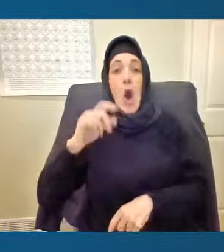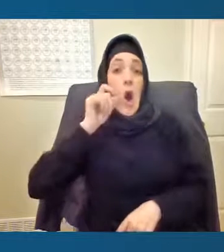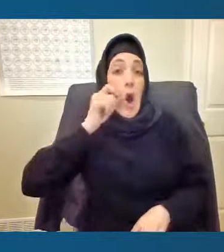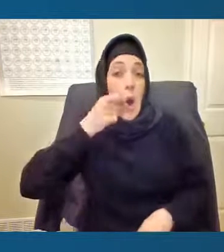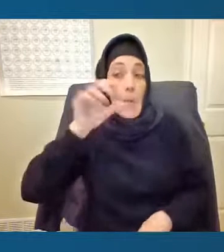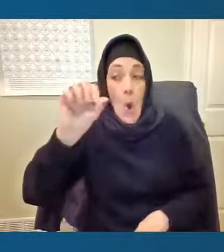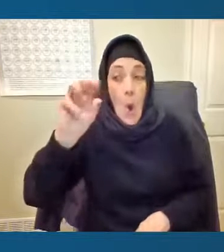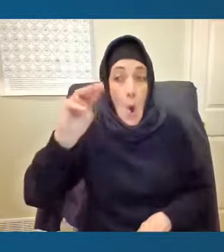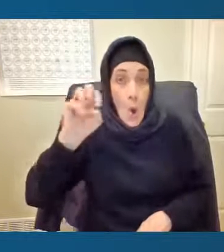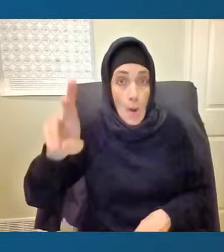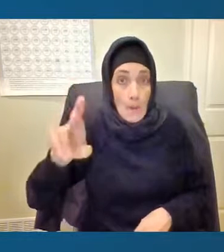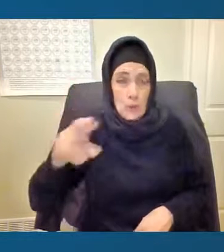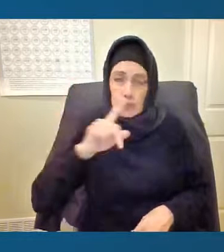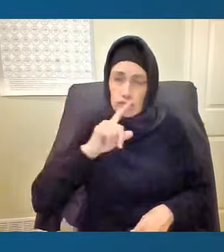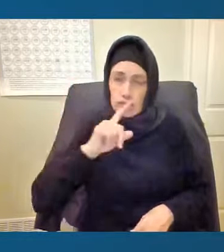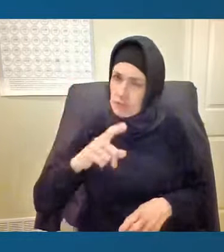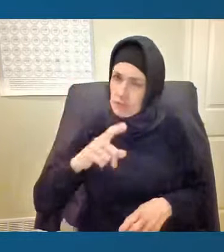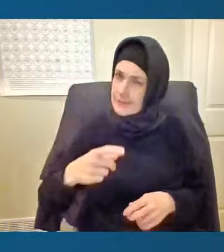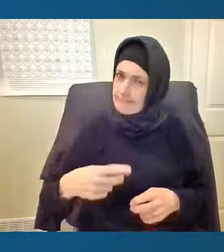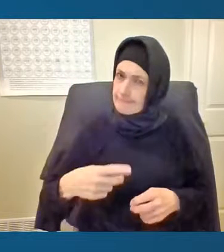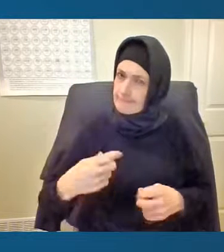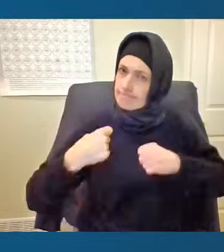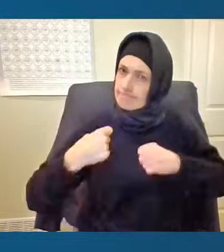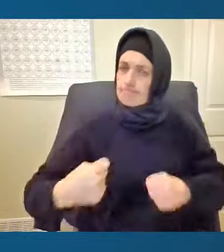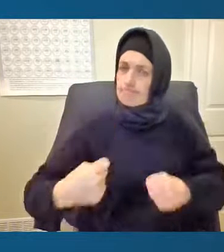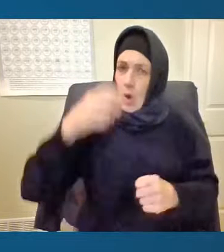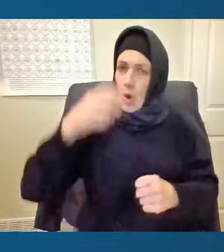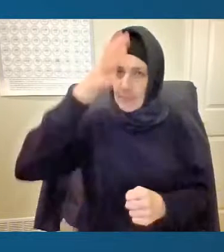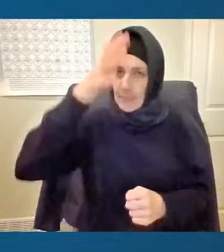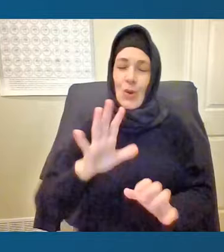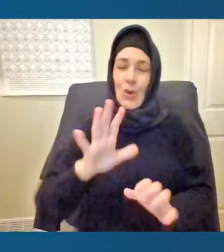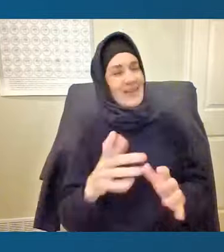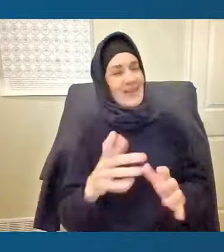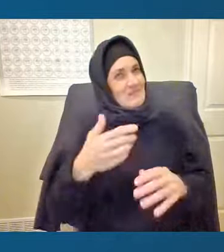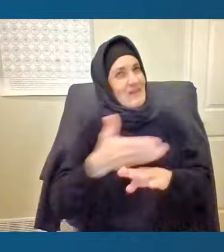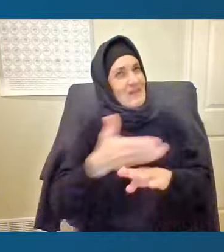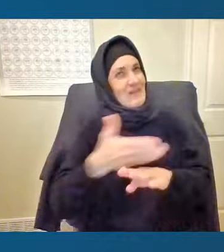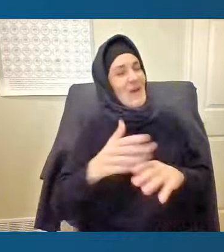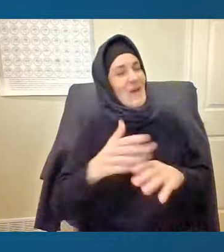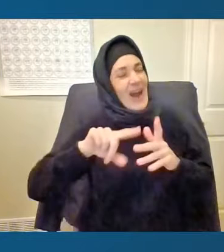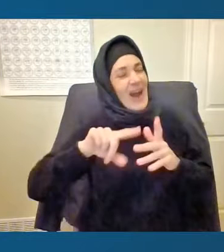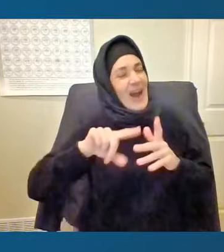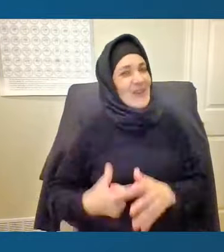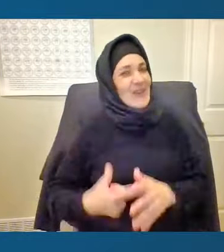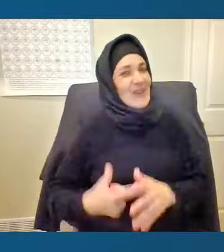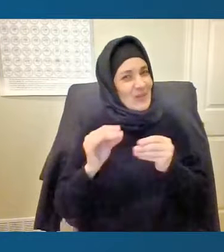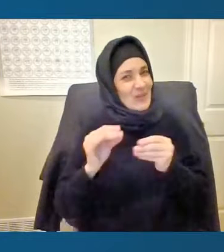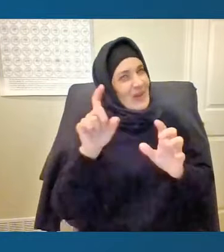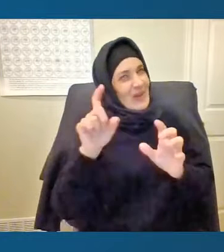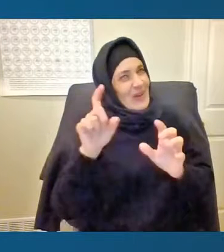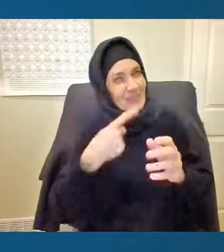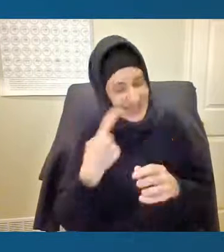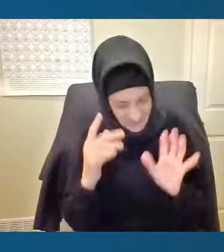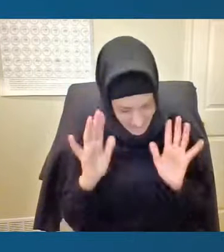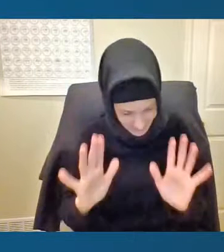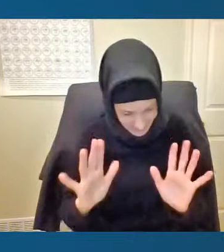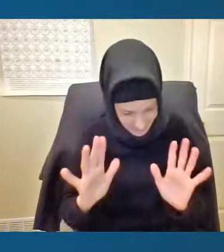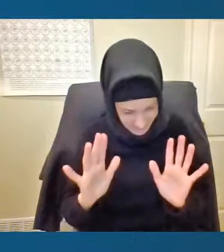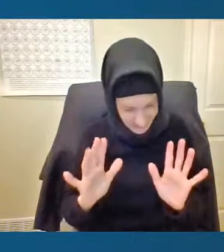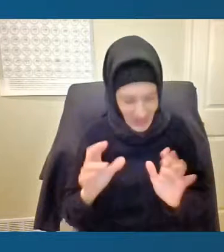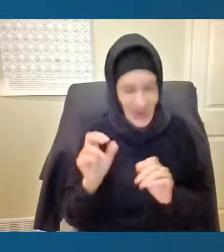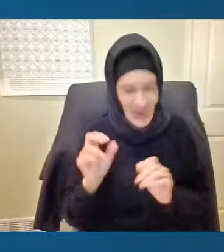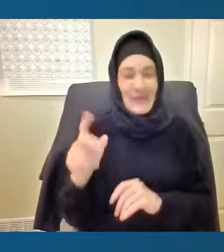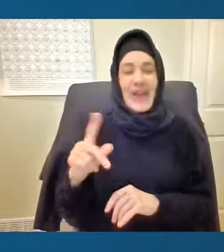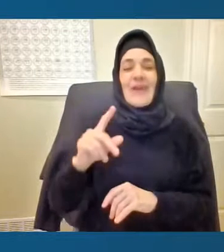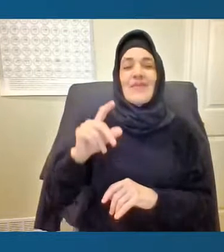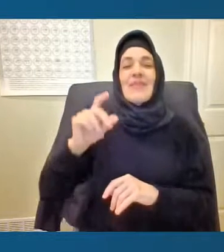So this is a disclaimer for the story before I start. Okay. So he had his leaders coming to meet him